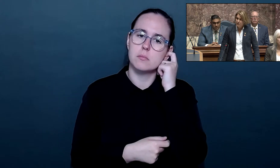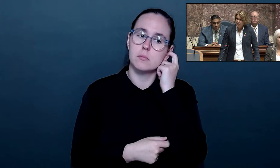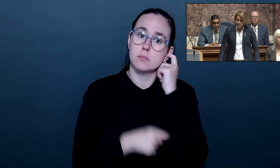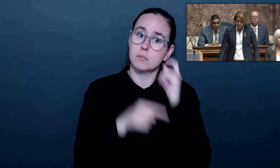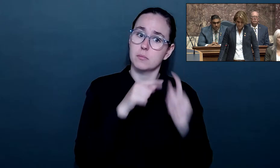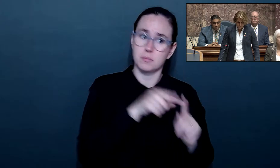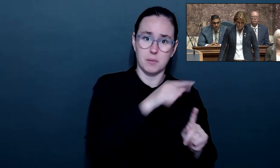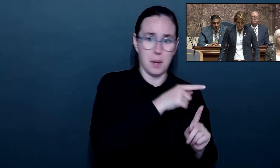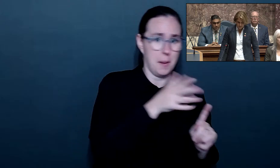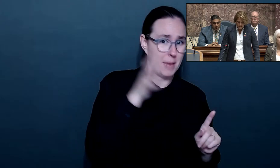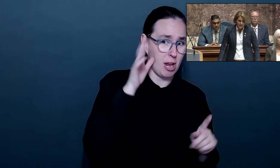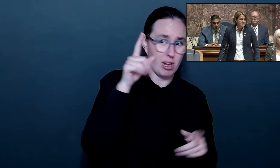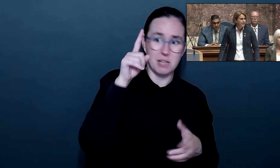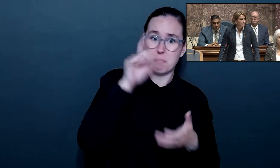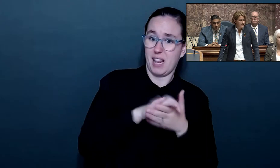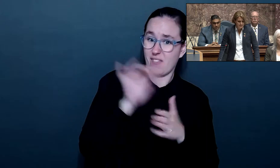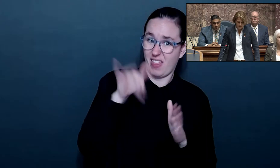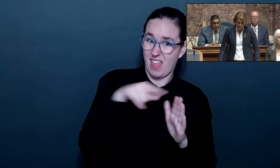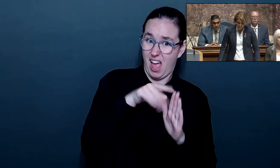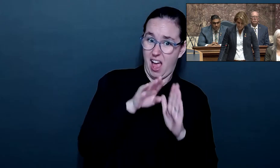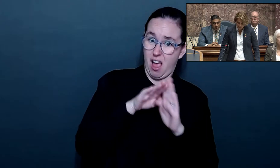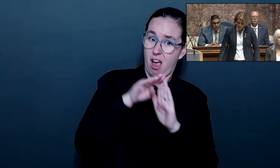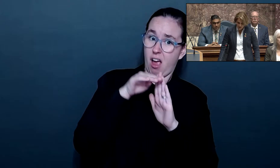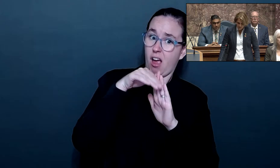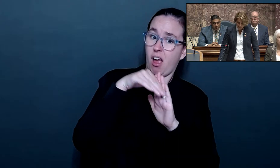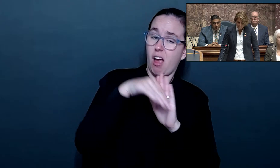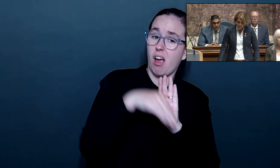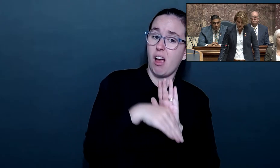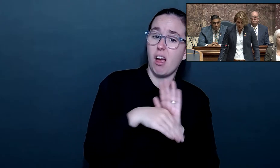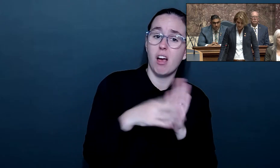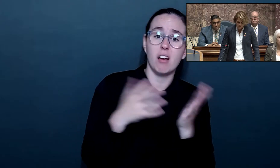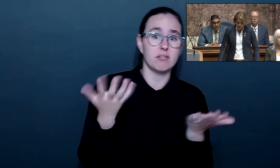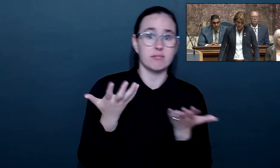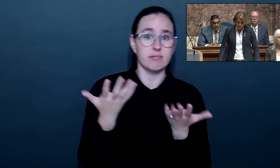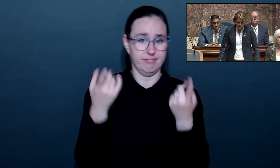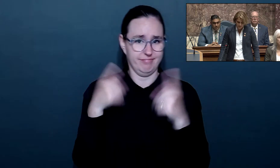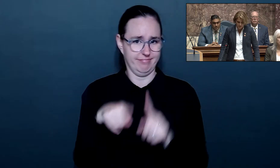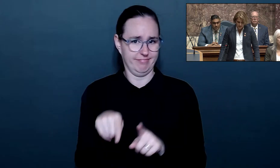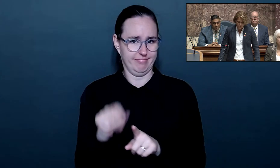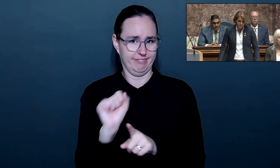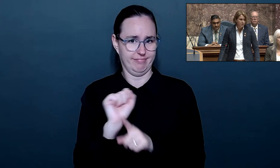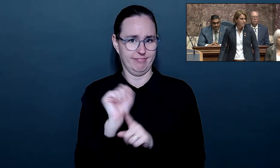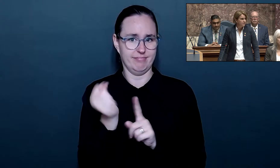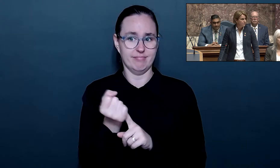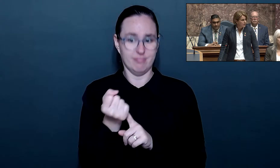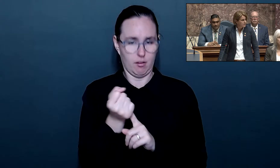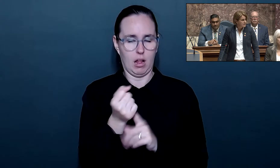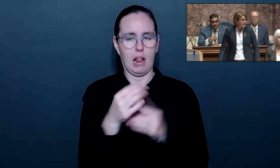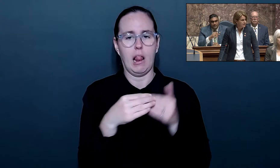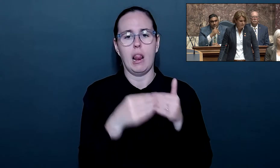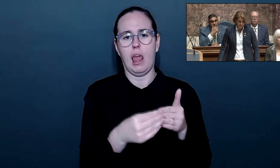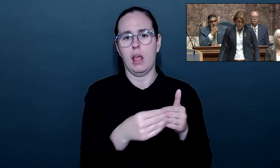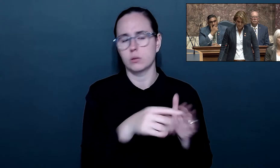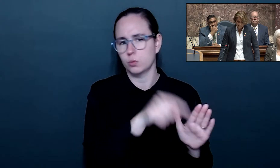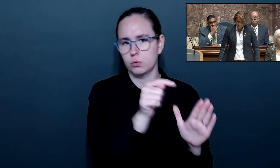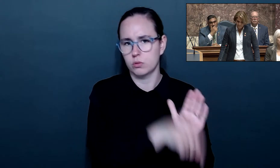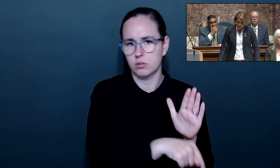his murder. His parents said the mental health team did not check in on their son with proper